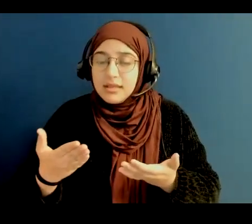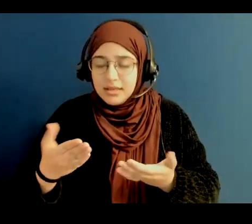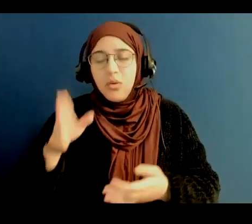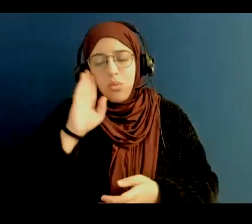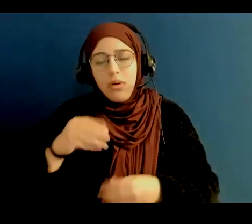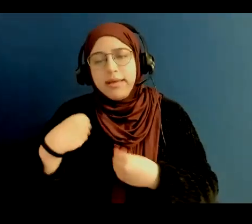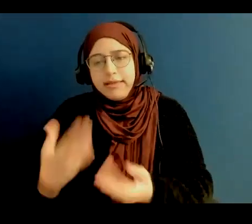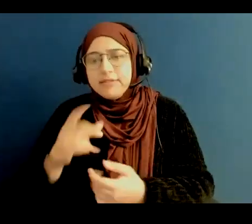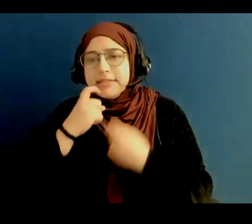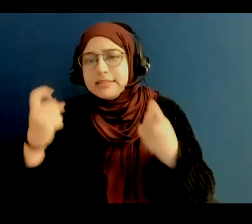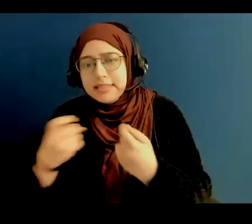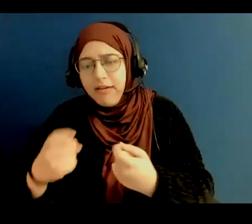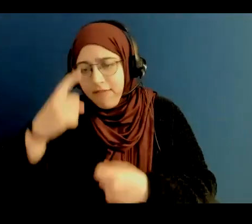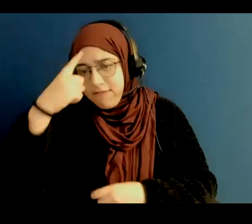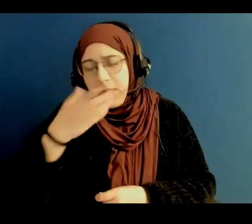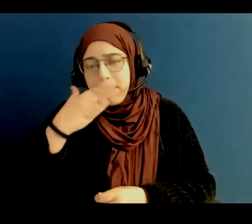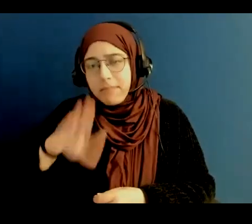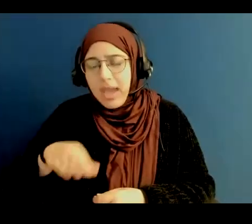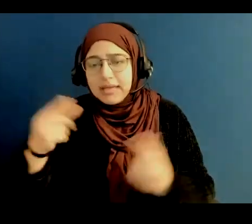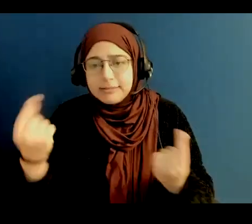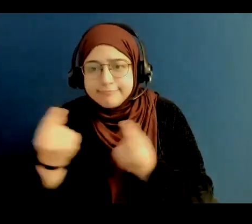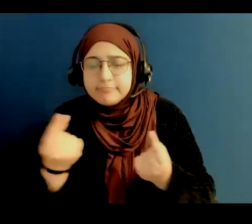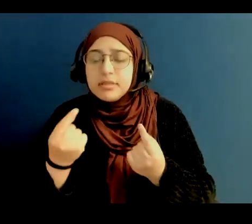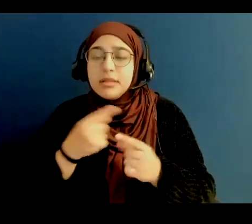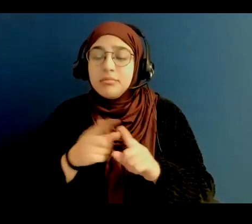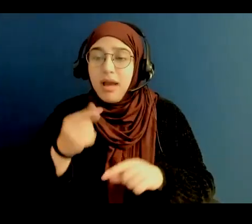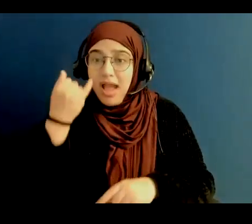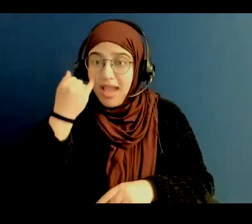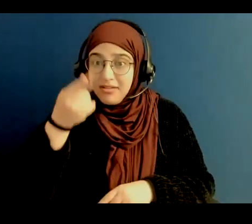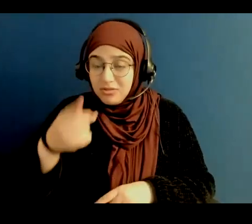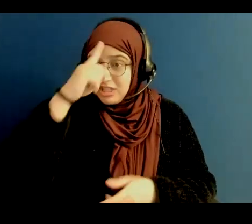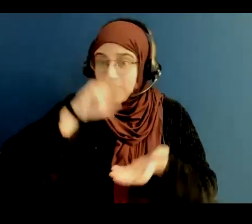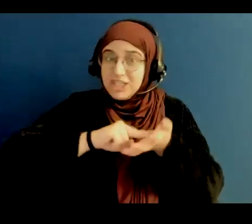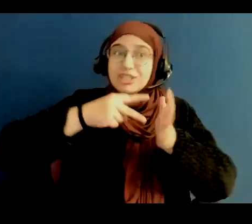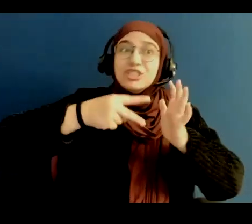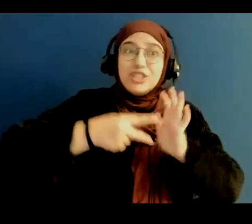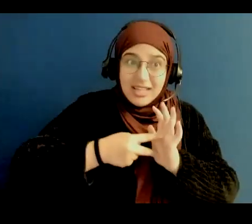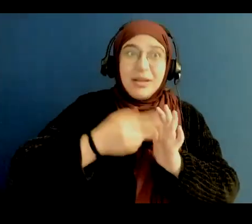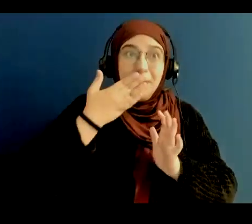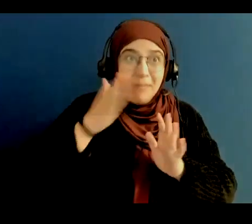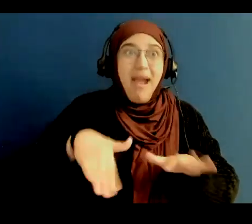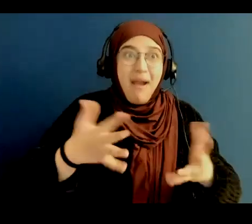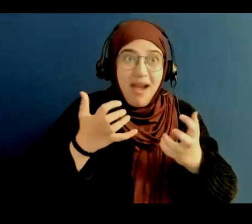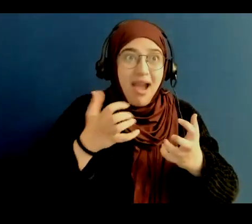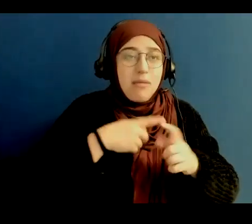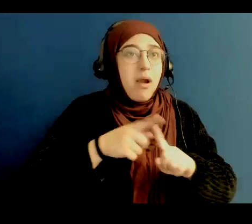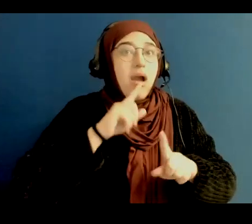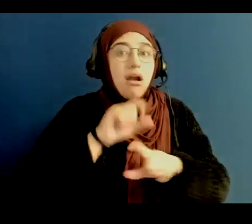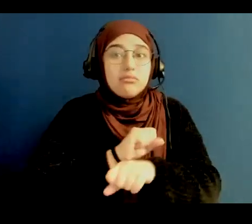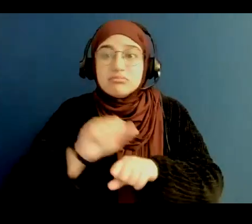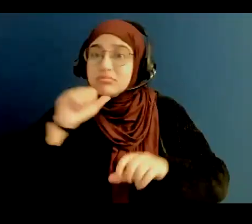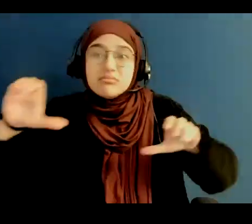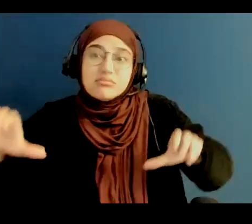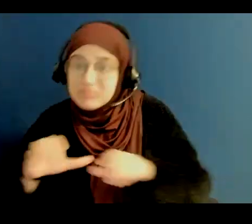deed. But if you came up with the intention of a bad deed, however, you didn't do the bad deed, then